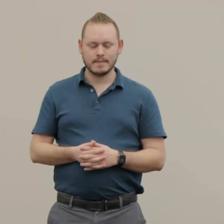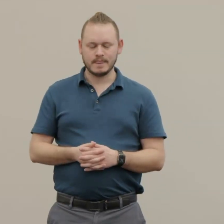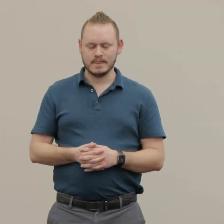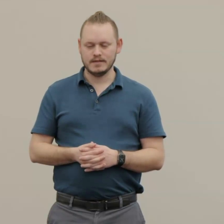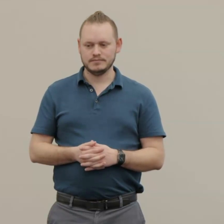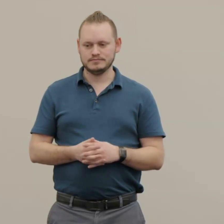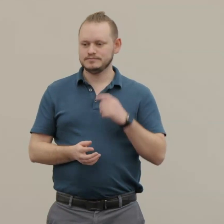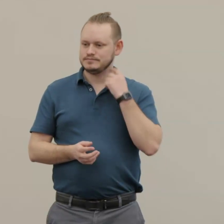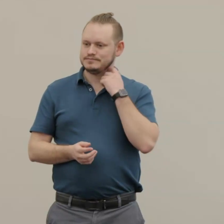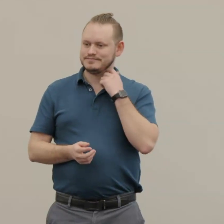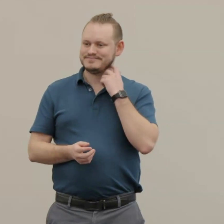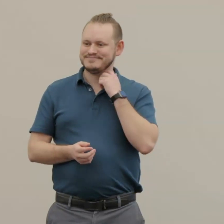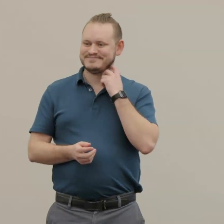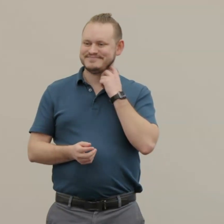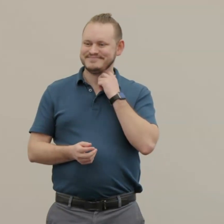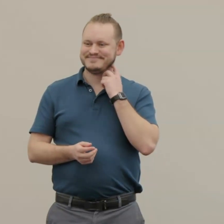this.